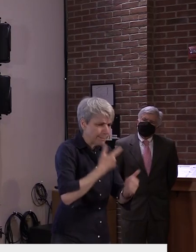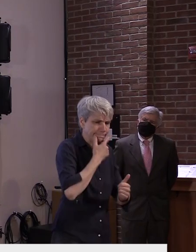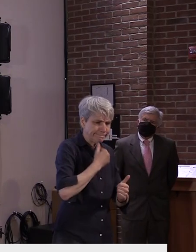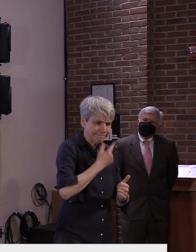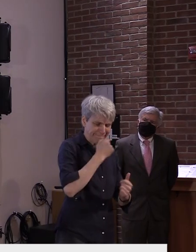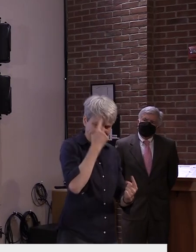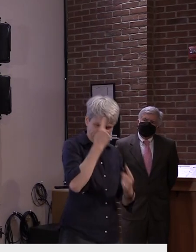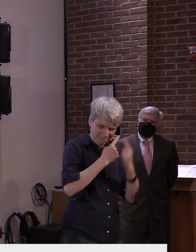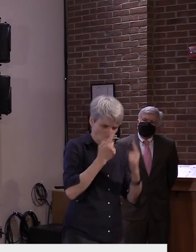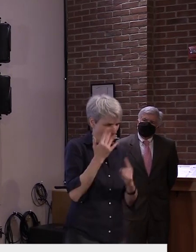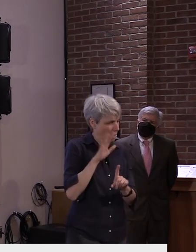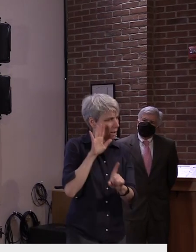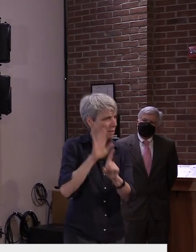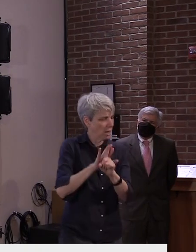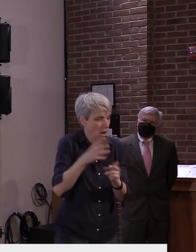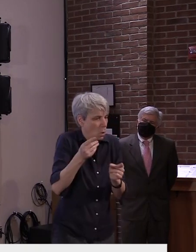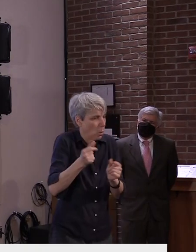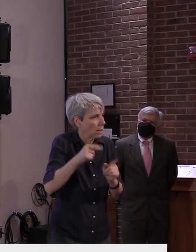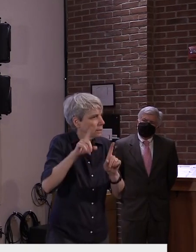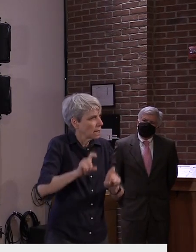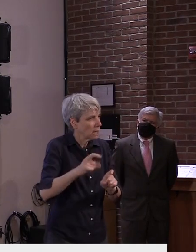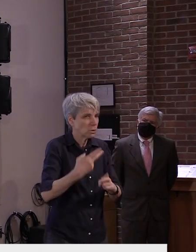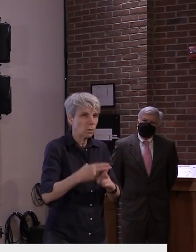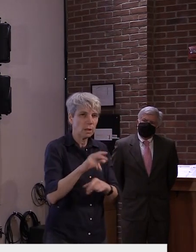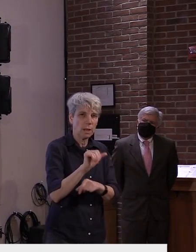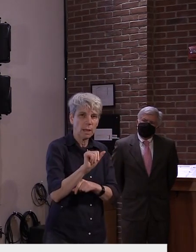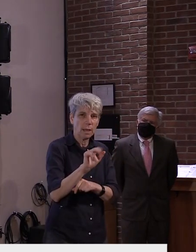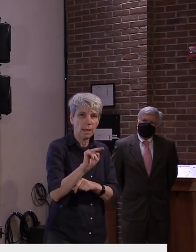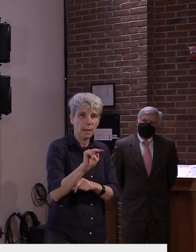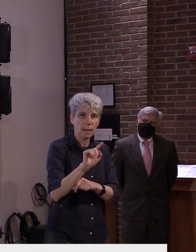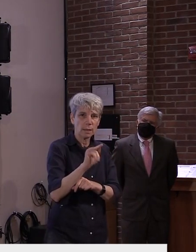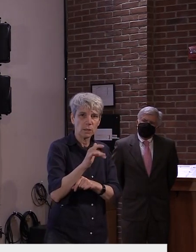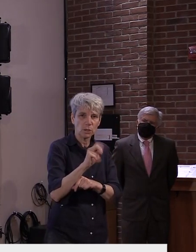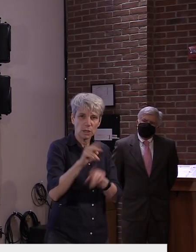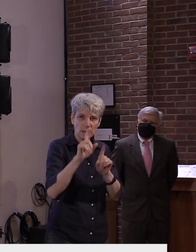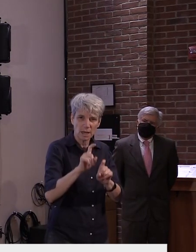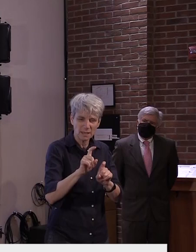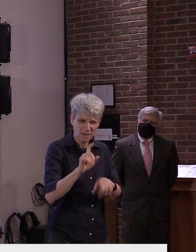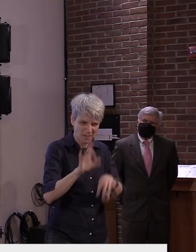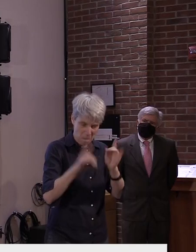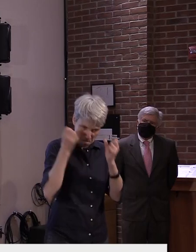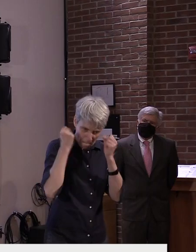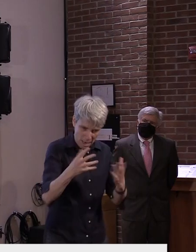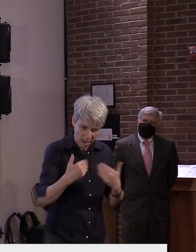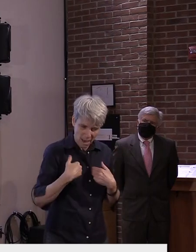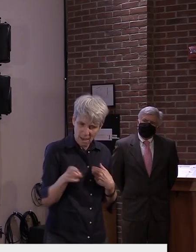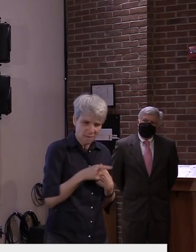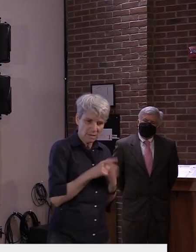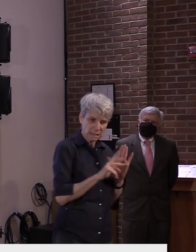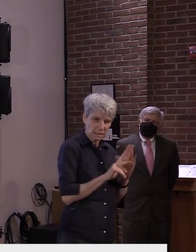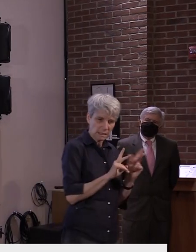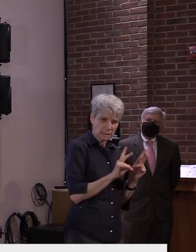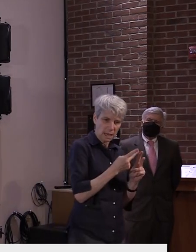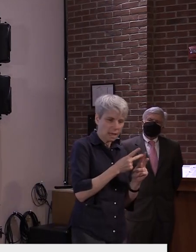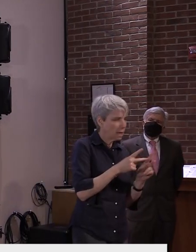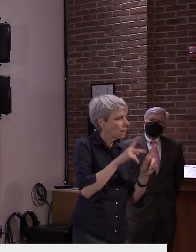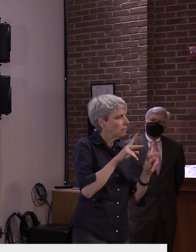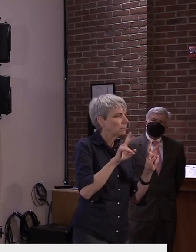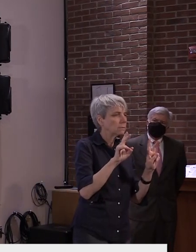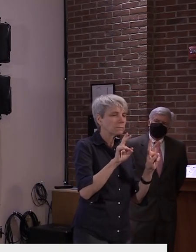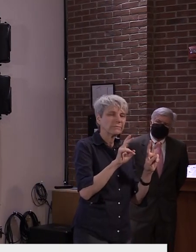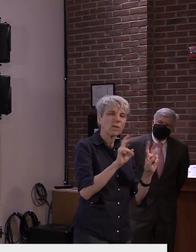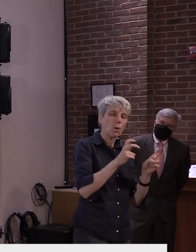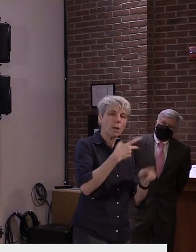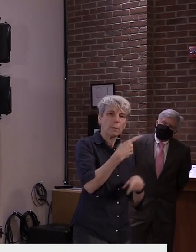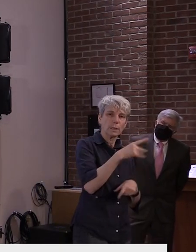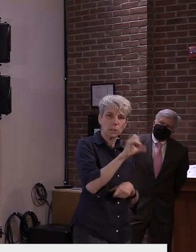antigen and PCR as we are. As we speak today, my epidemiologic and testing